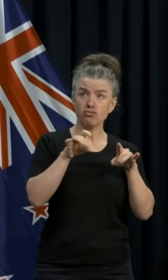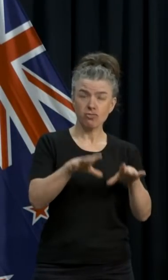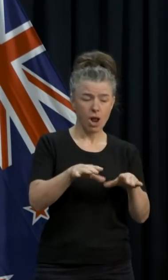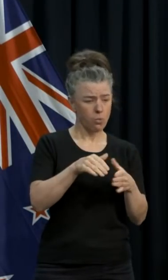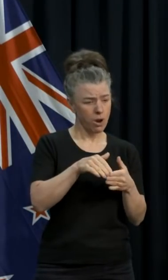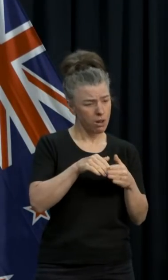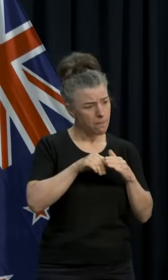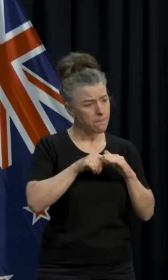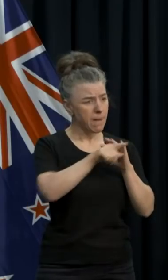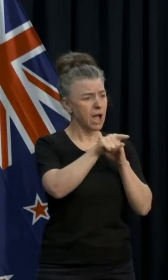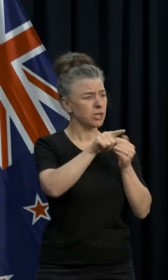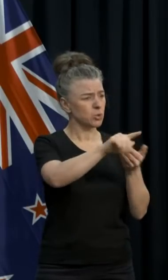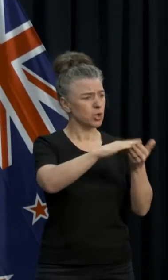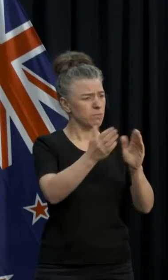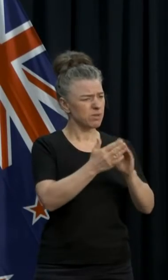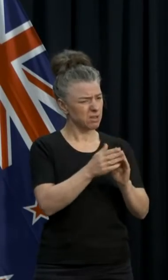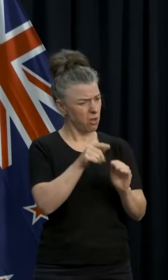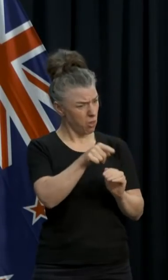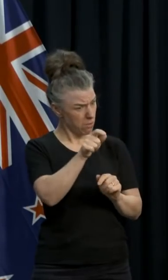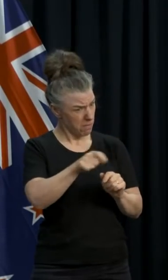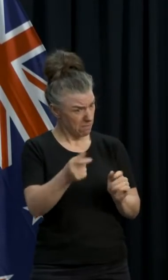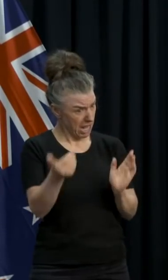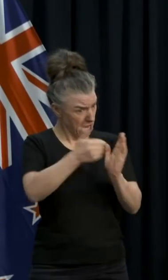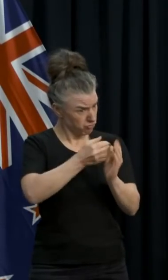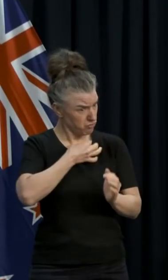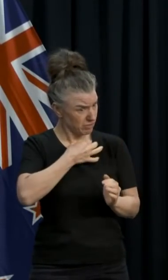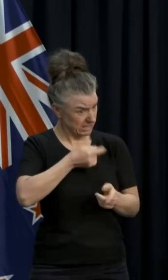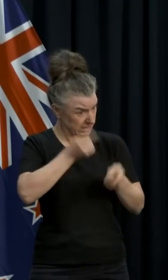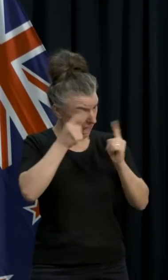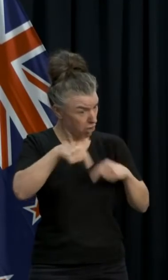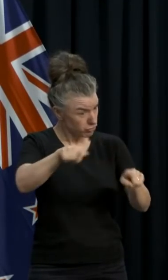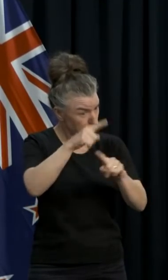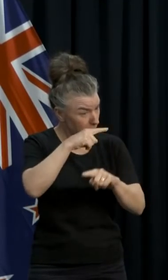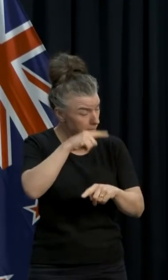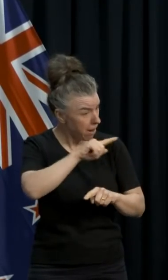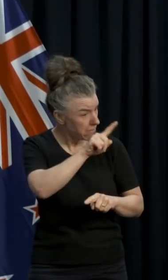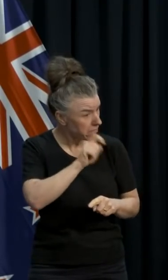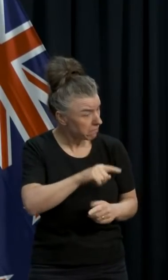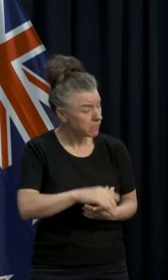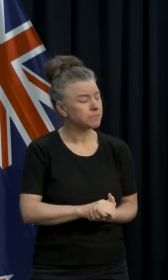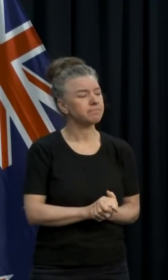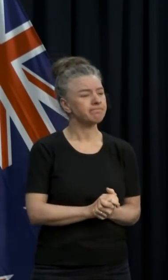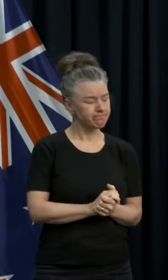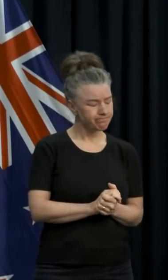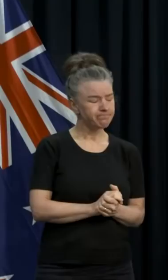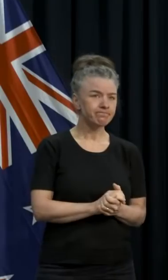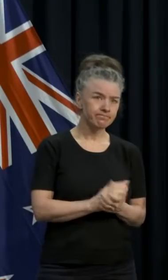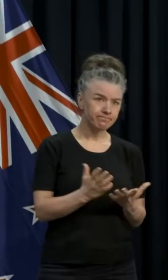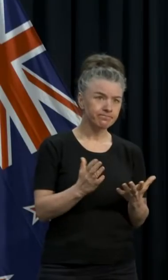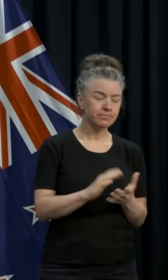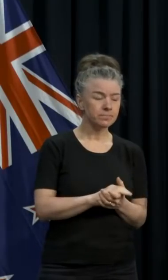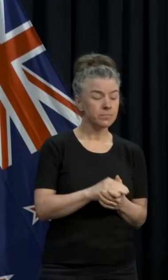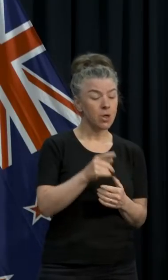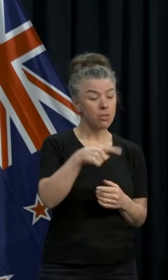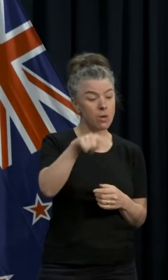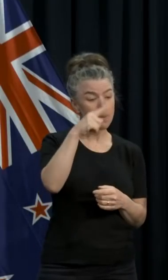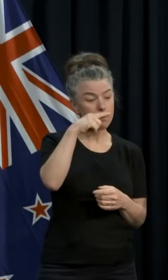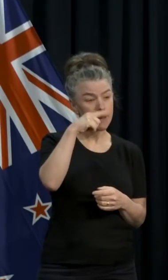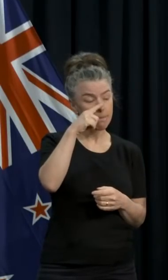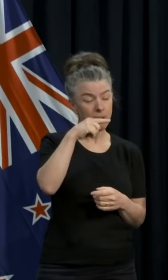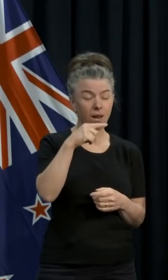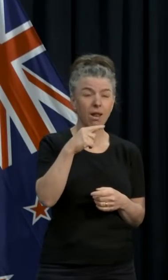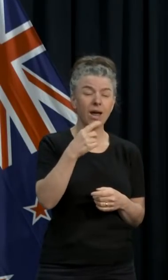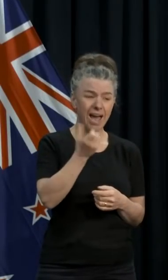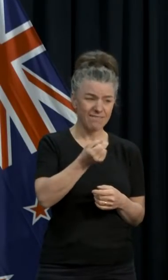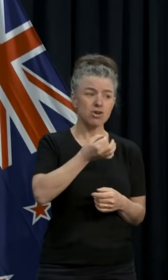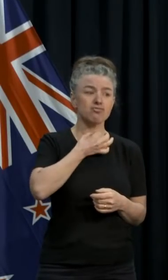So what specific risk do these people pose? Look, obviously people with a higher risk of potential